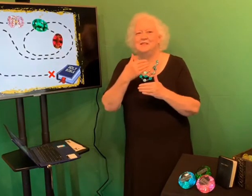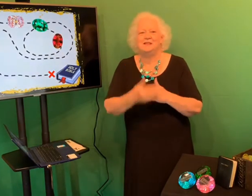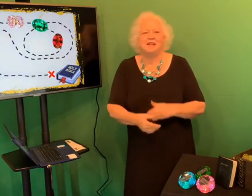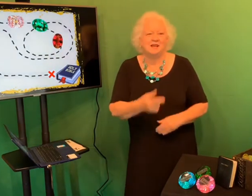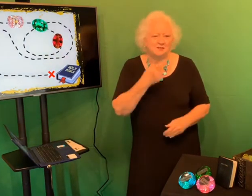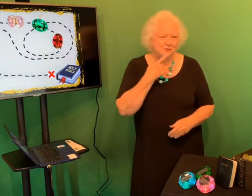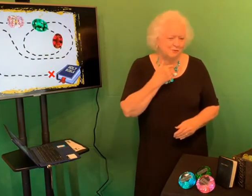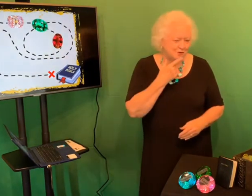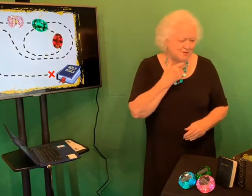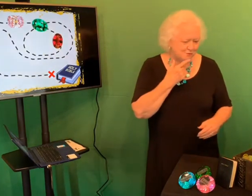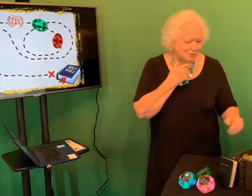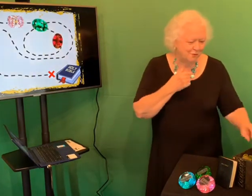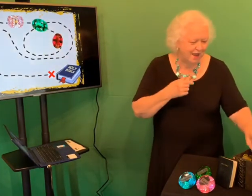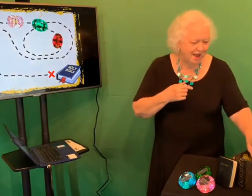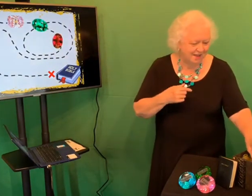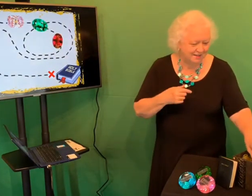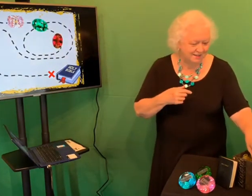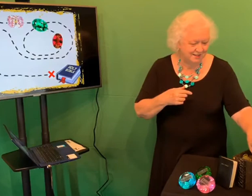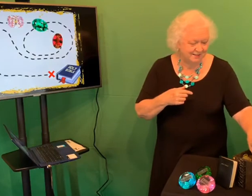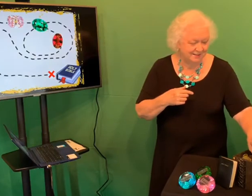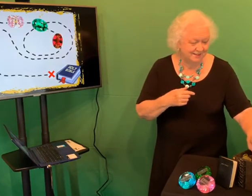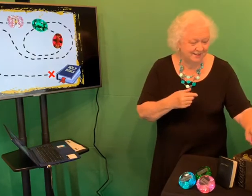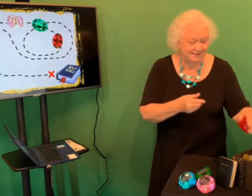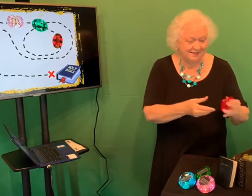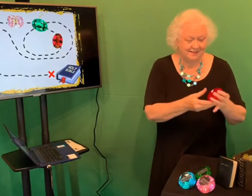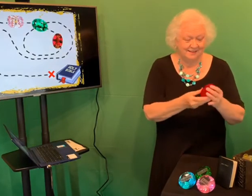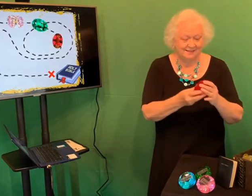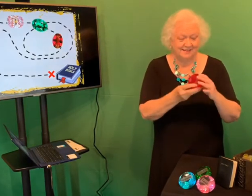The next one was red.